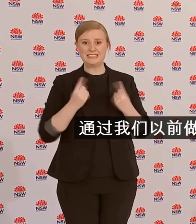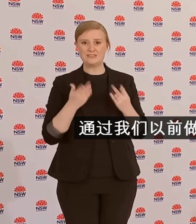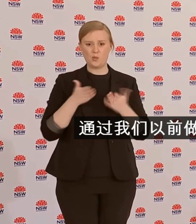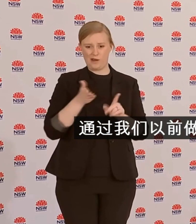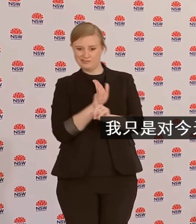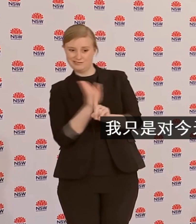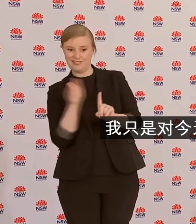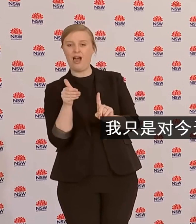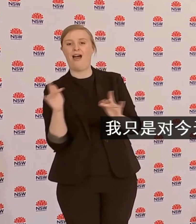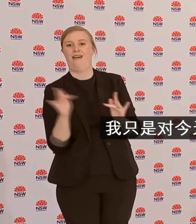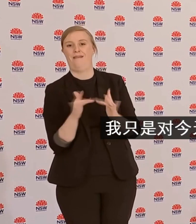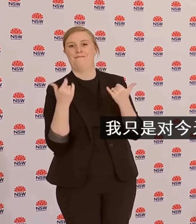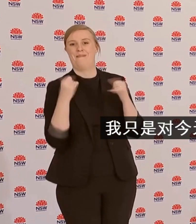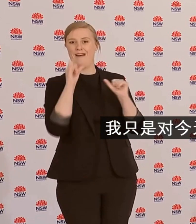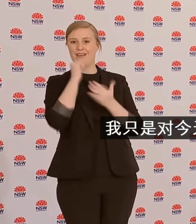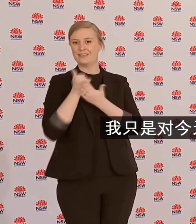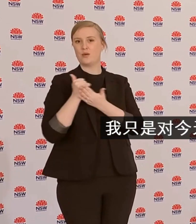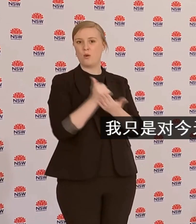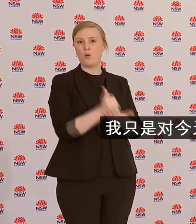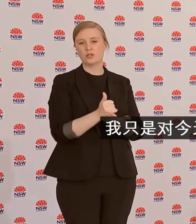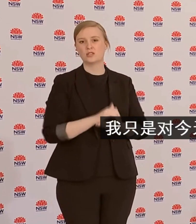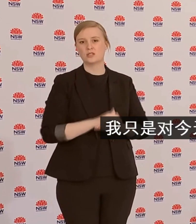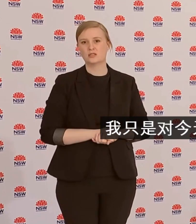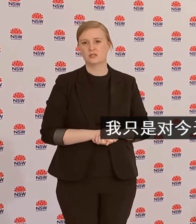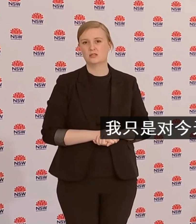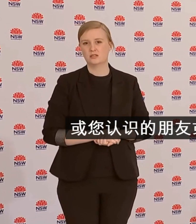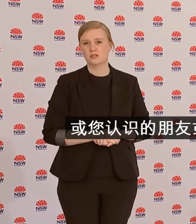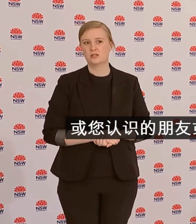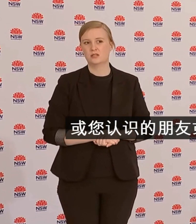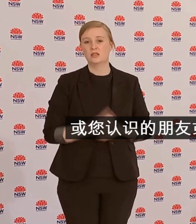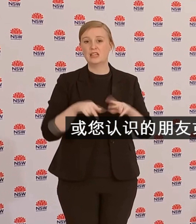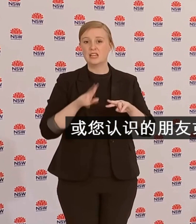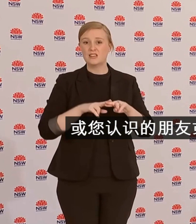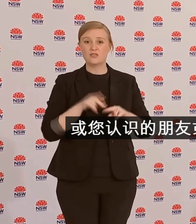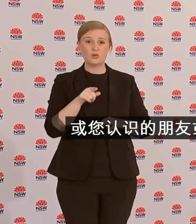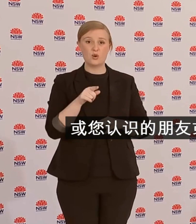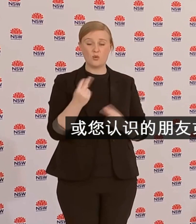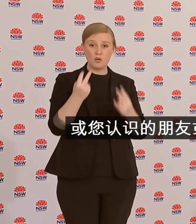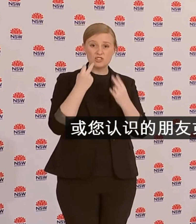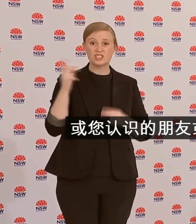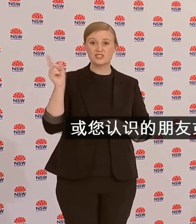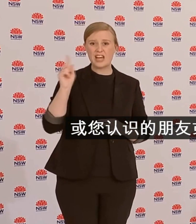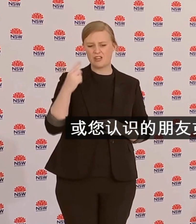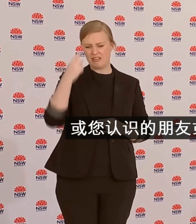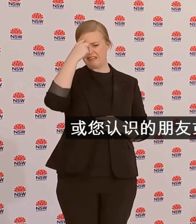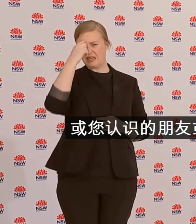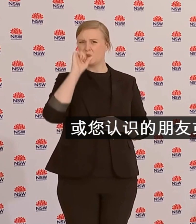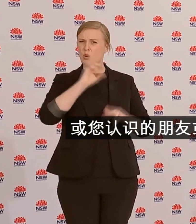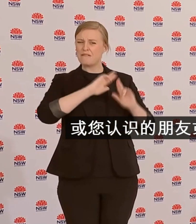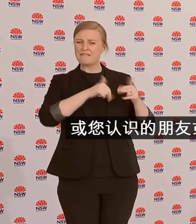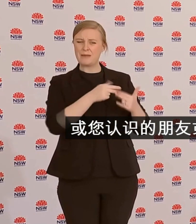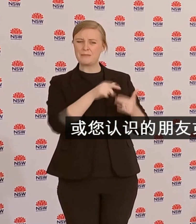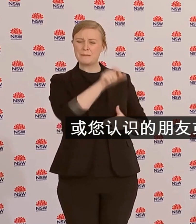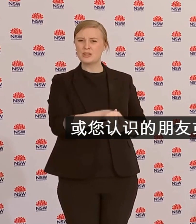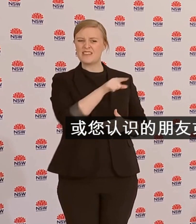done before. And I just say to everybody listening today, or friends or family that you know might be disconnected